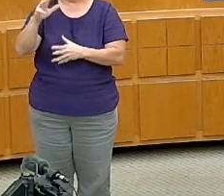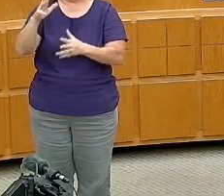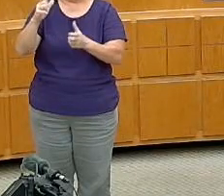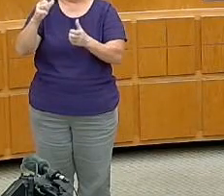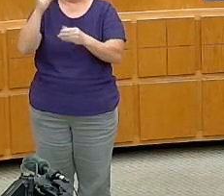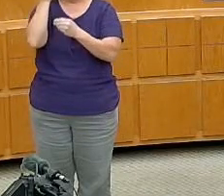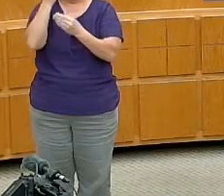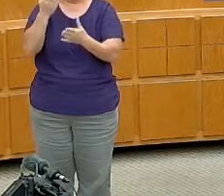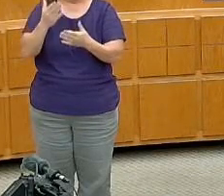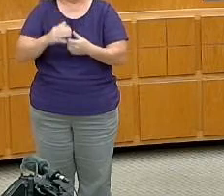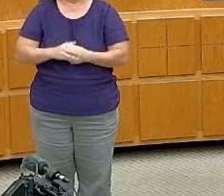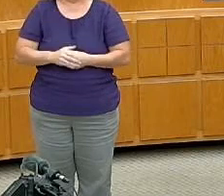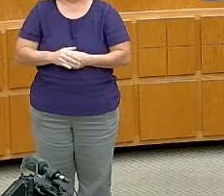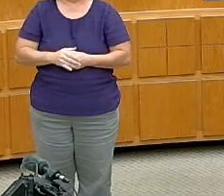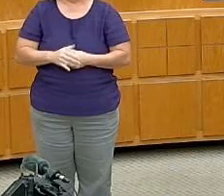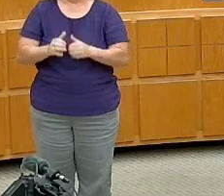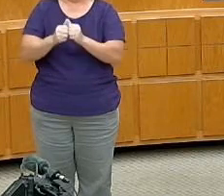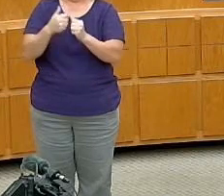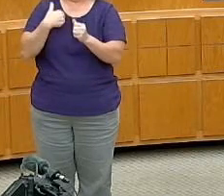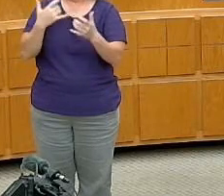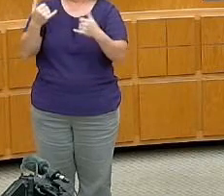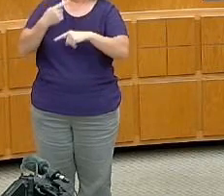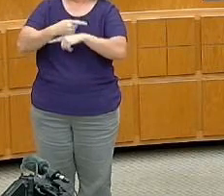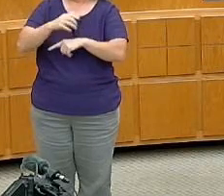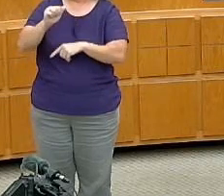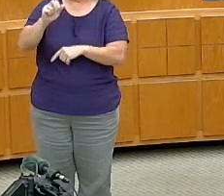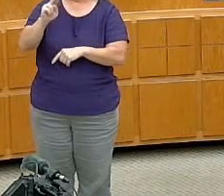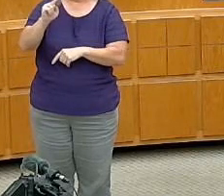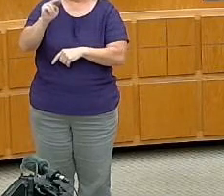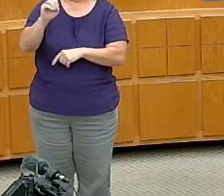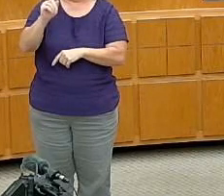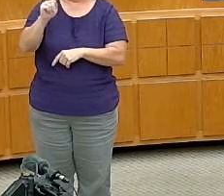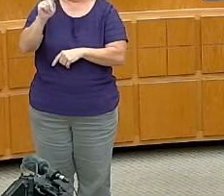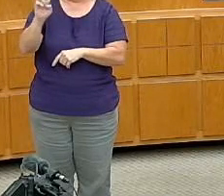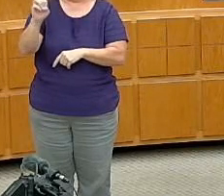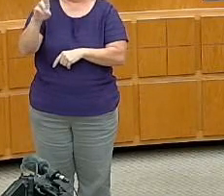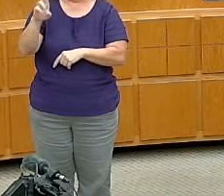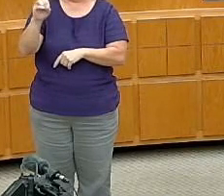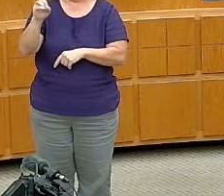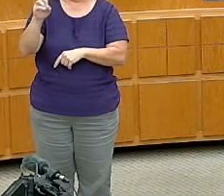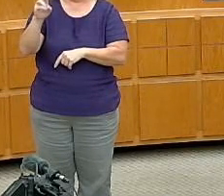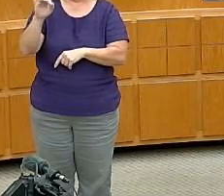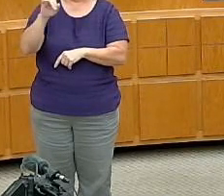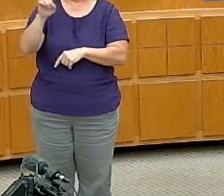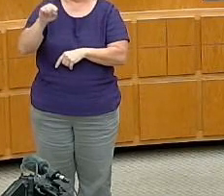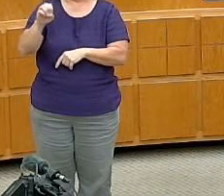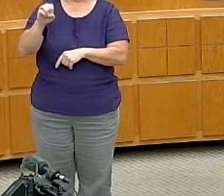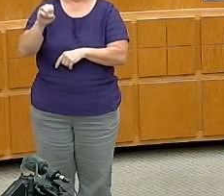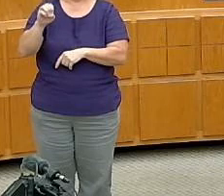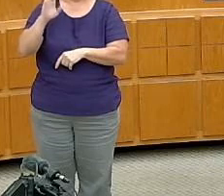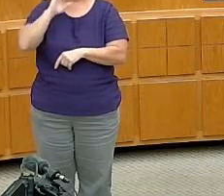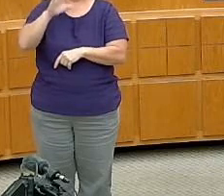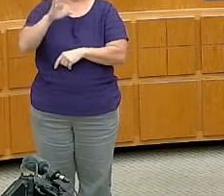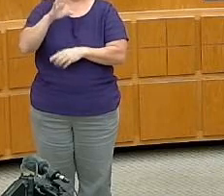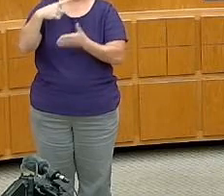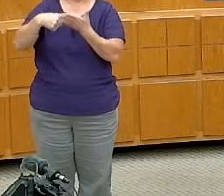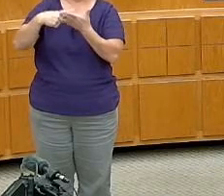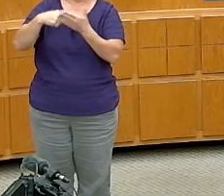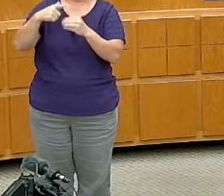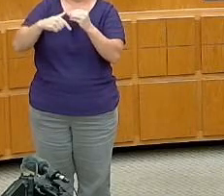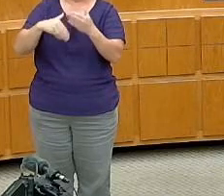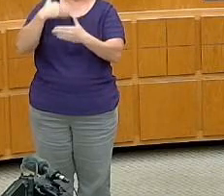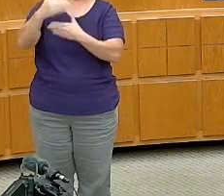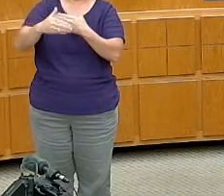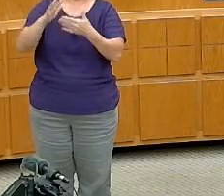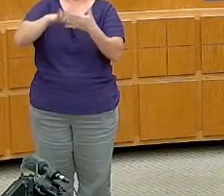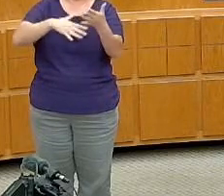our Director of Health, Annette Rodriguez, and she'll talk to you about our next scheduled drive-through testing site. And so